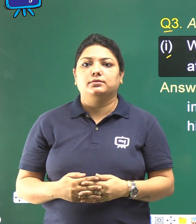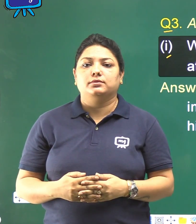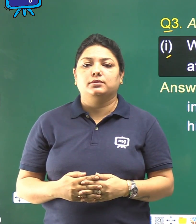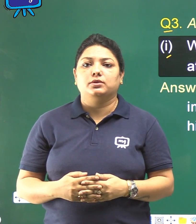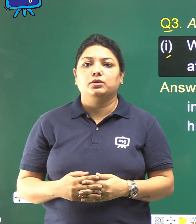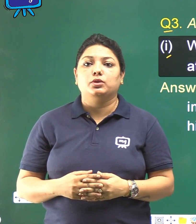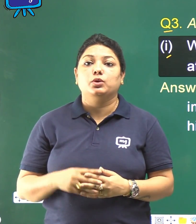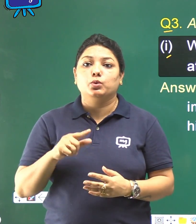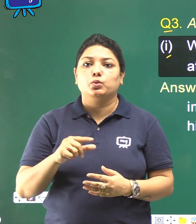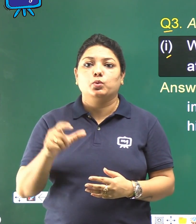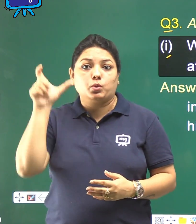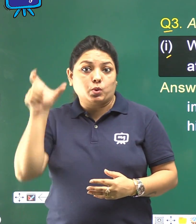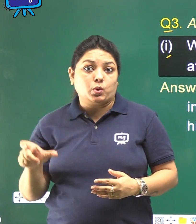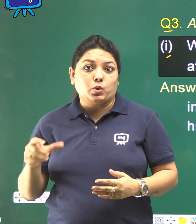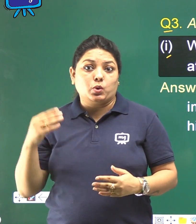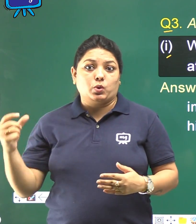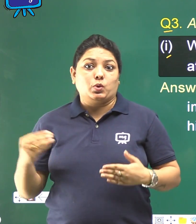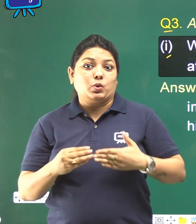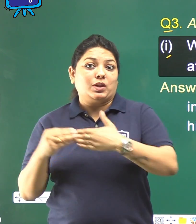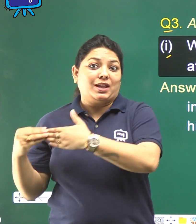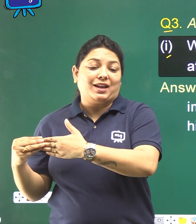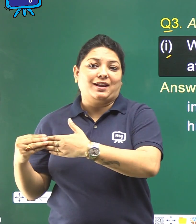to the guide?